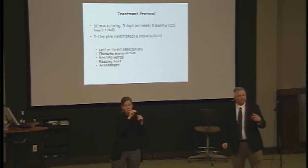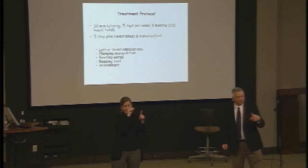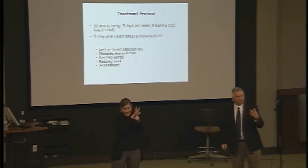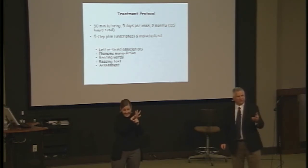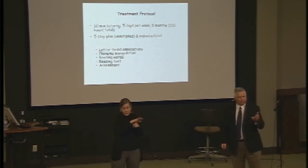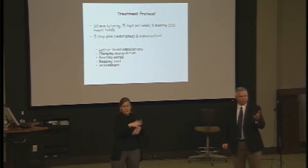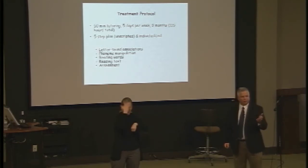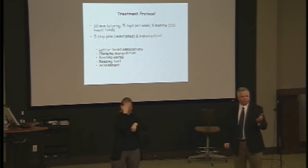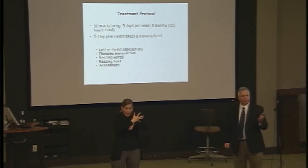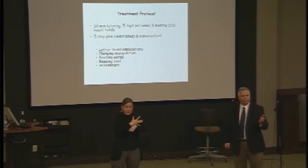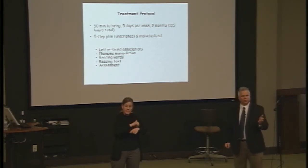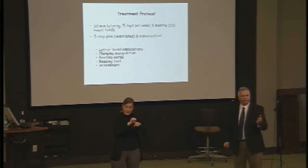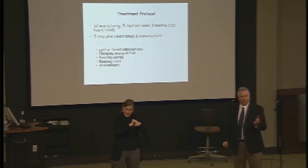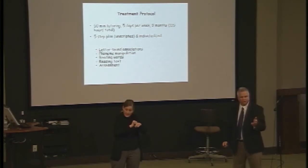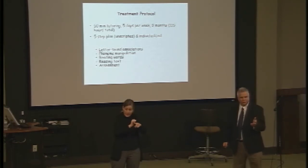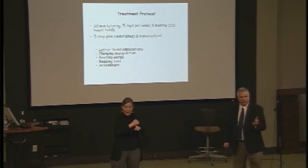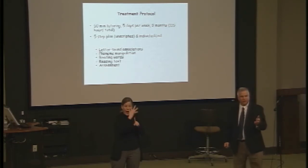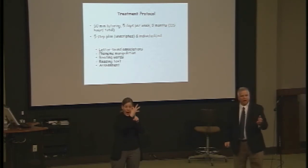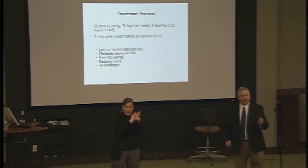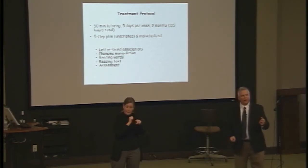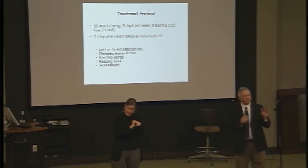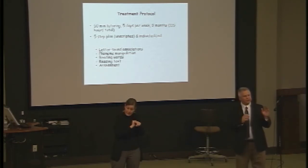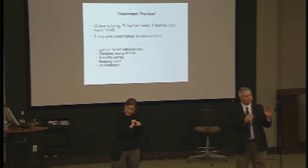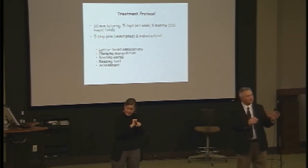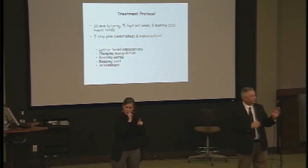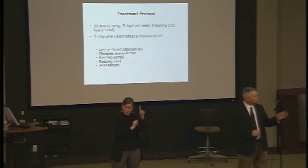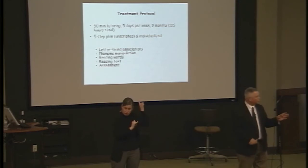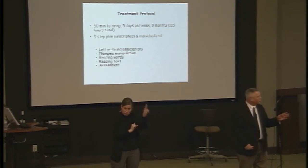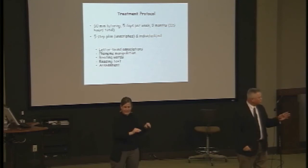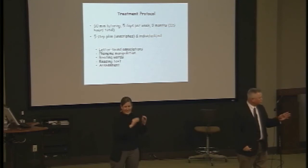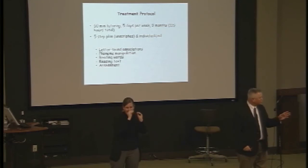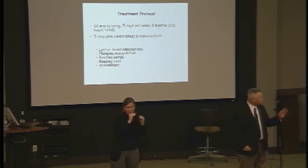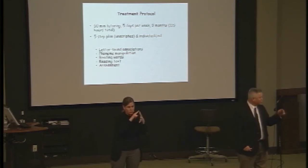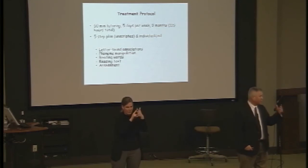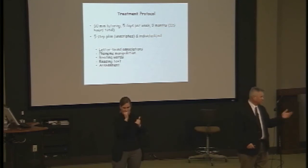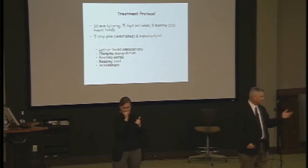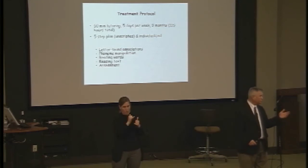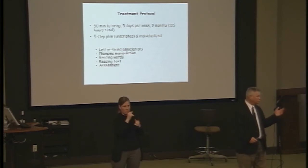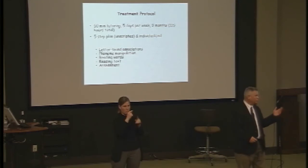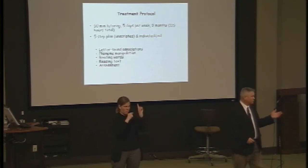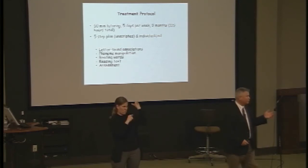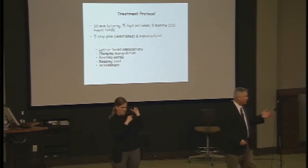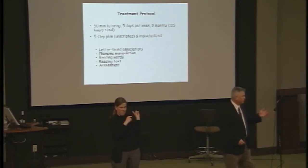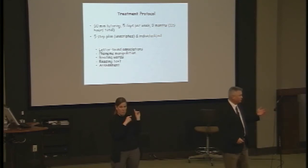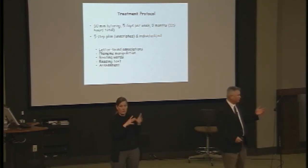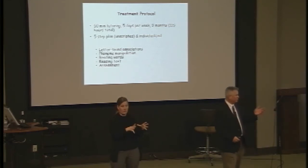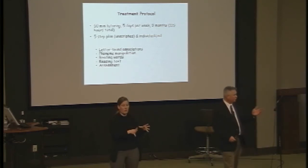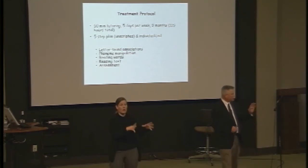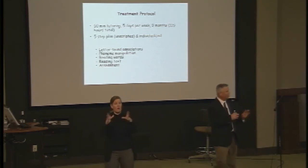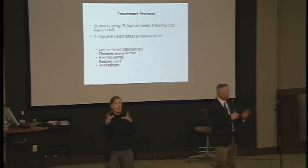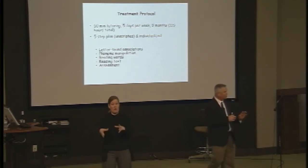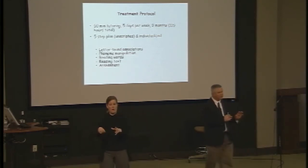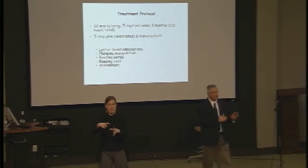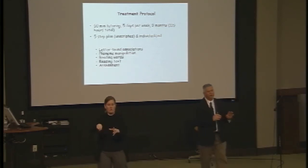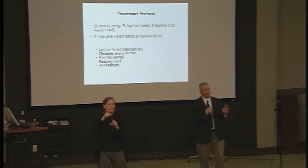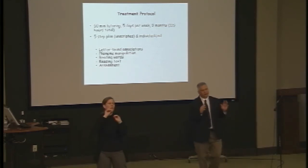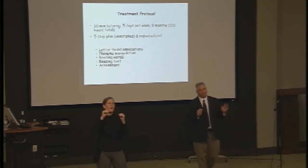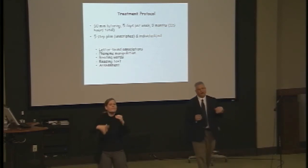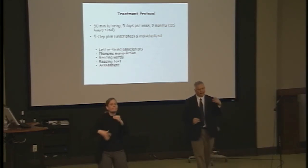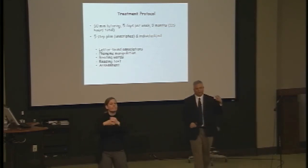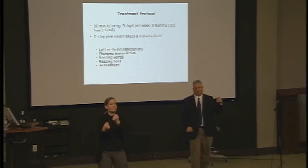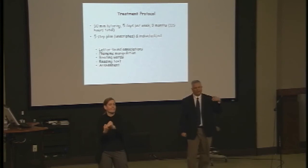reinforcing many of these basic component core dimensions. A dyslexic control group who were getting what the school gave them. We weren't